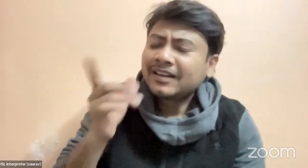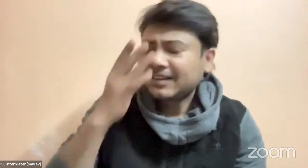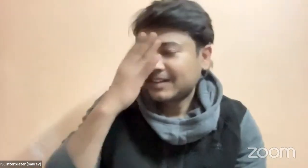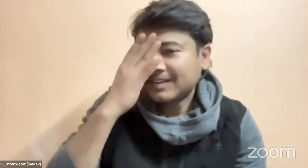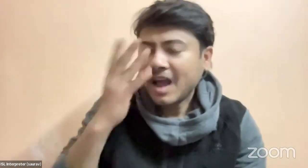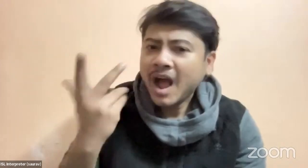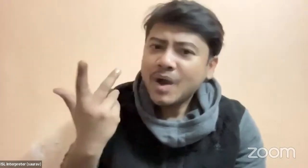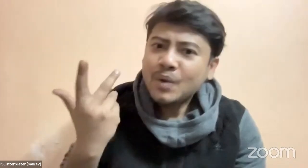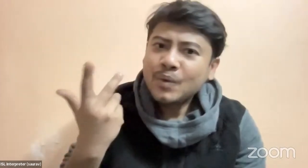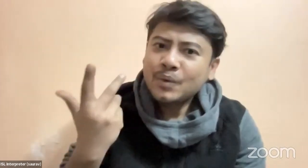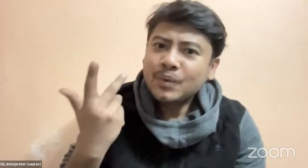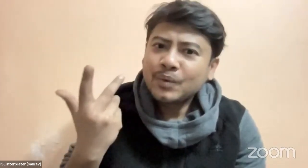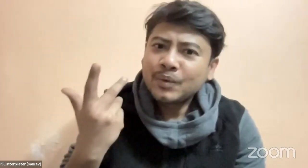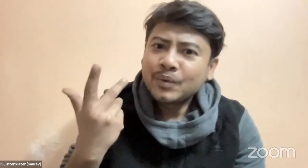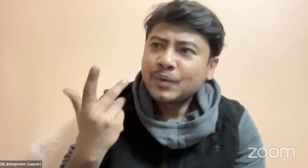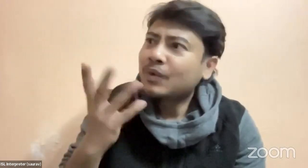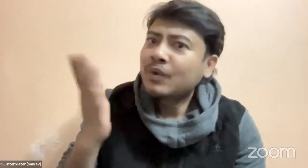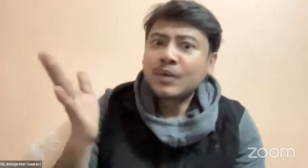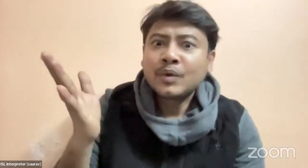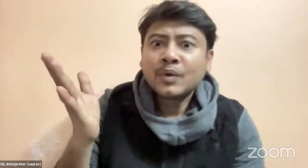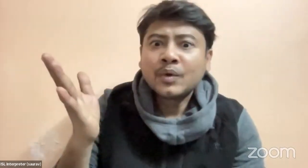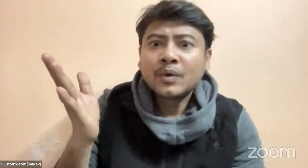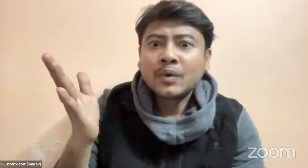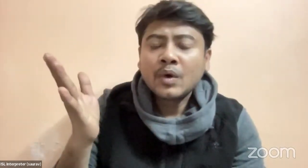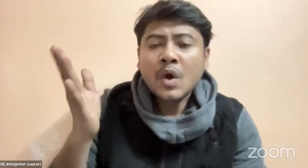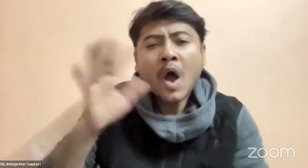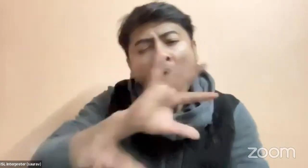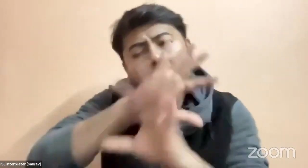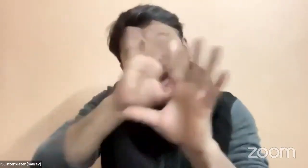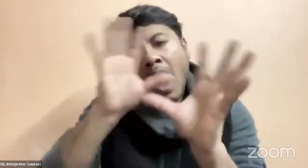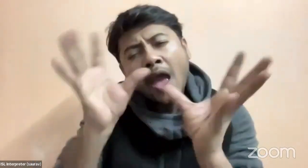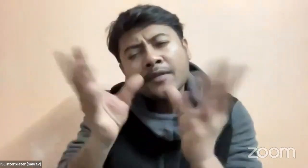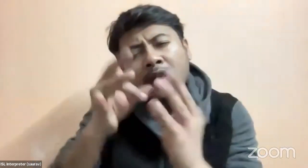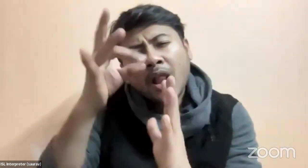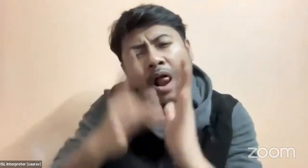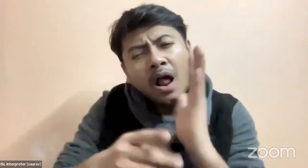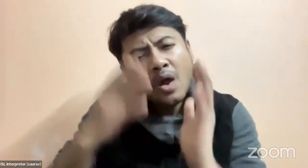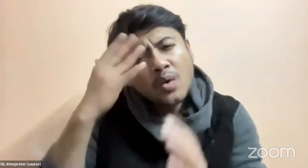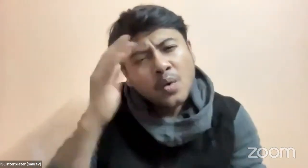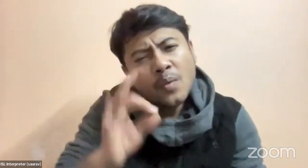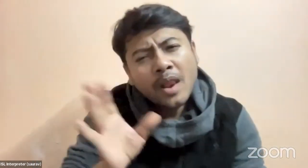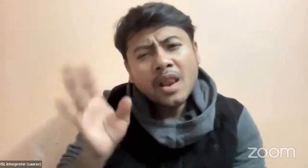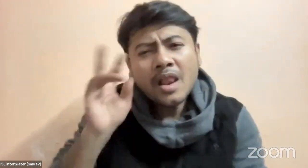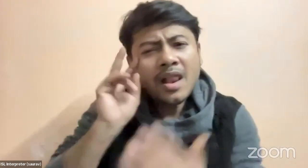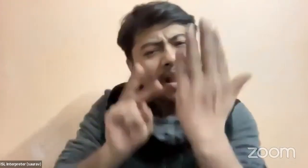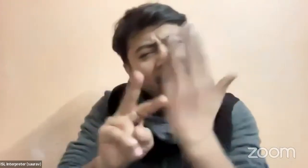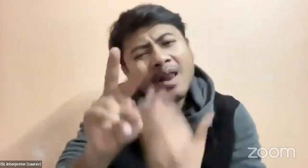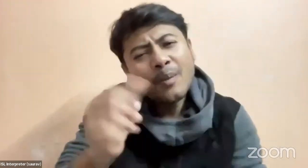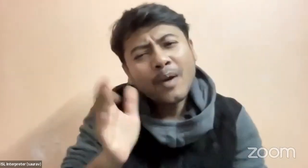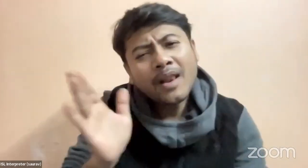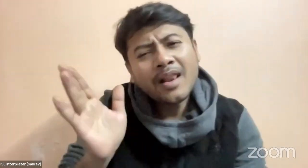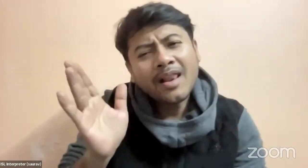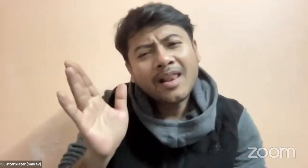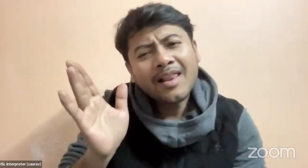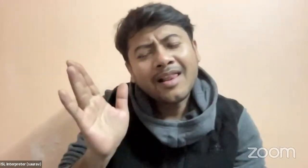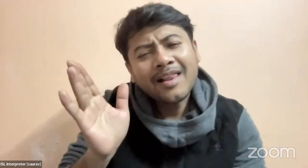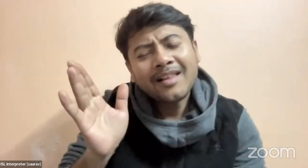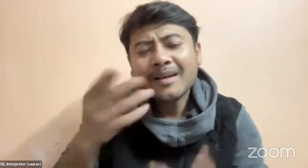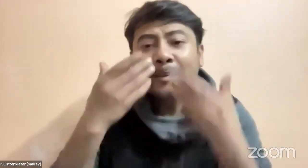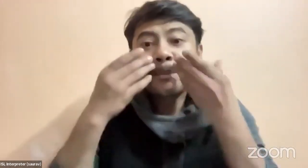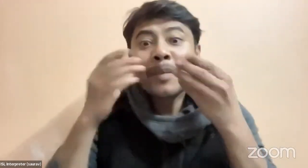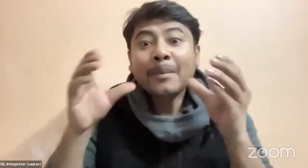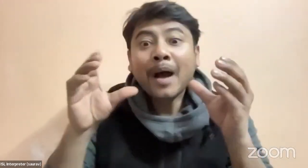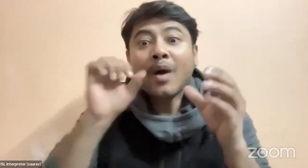you very well know what is happening in Brahma's four heads. Brahma is having four heads, no? You very well know what each head is thinking.